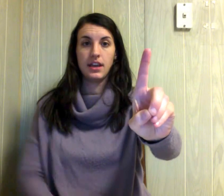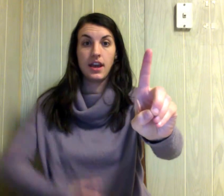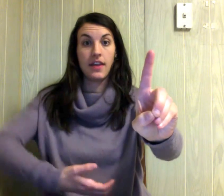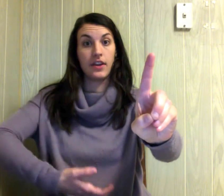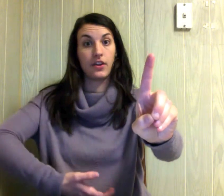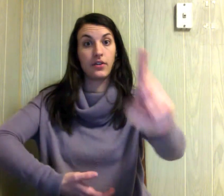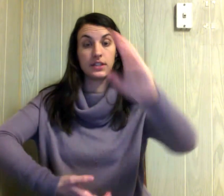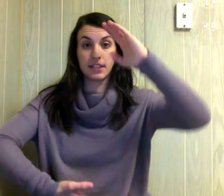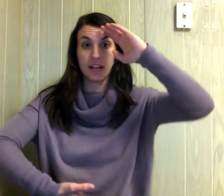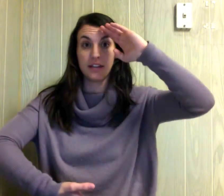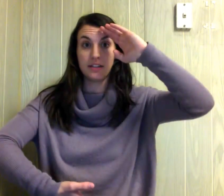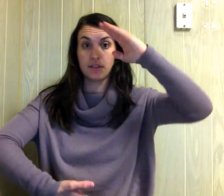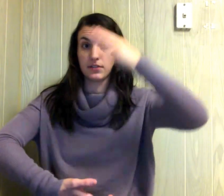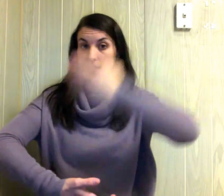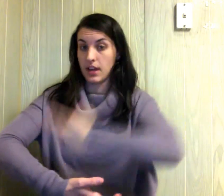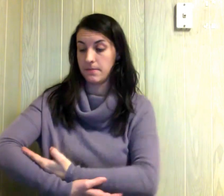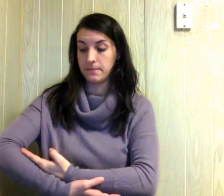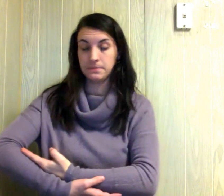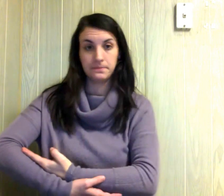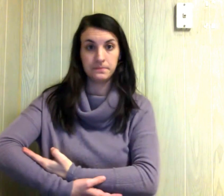And then you go into son. So, son.